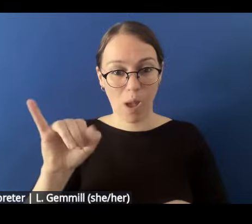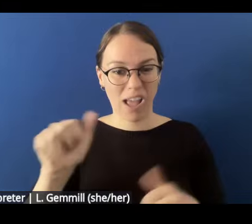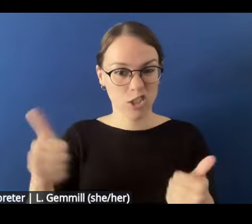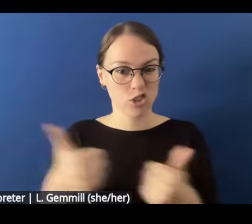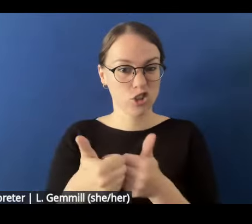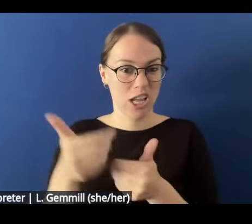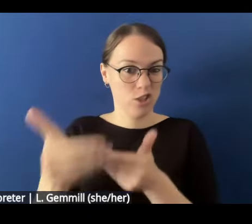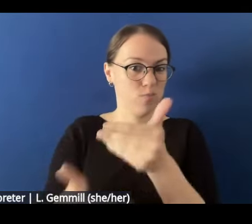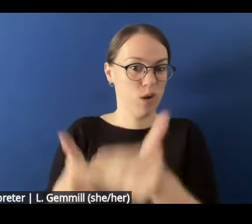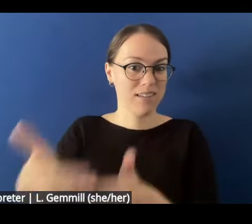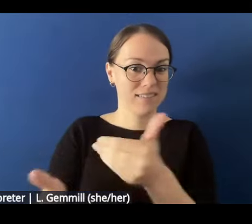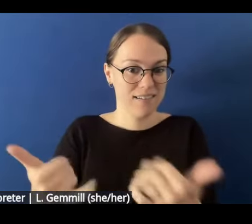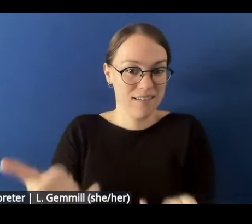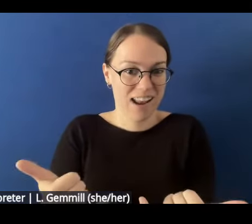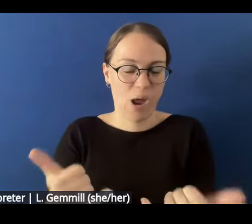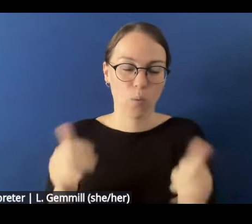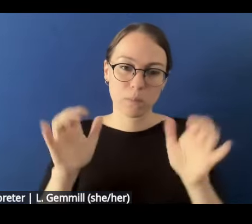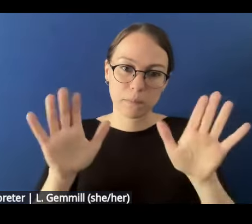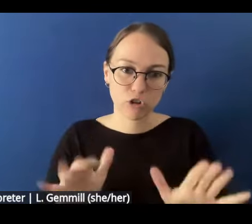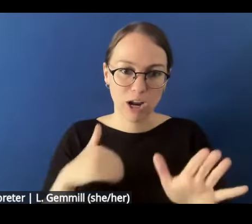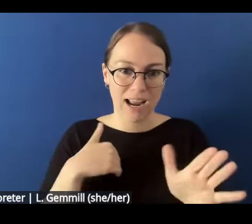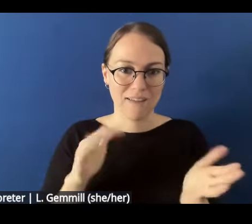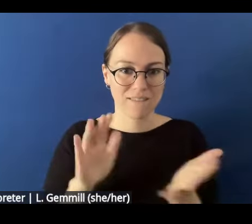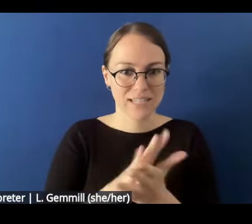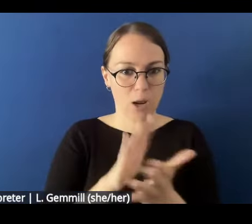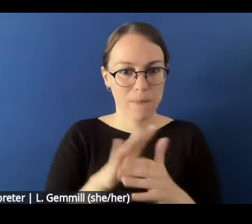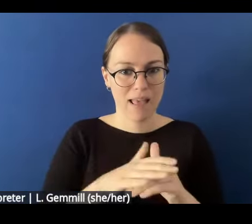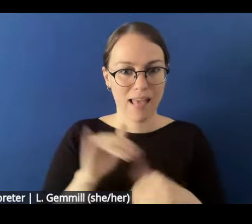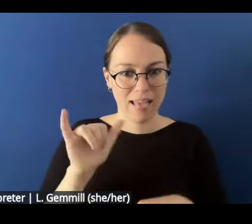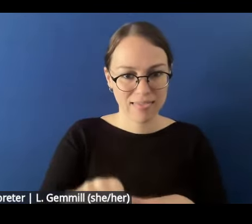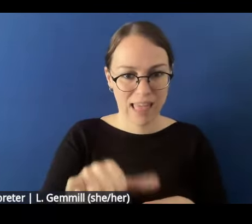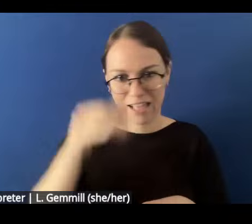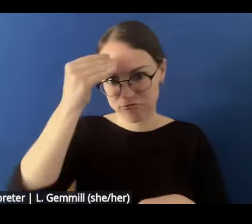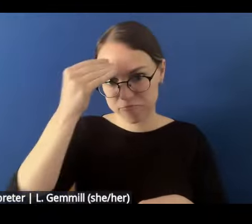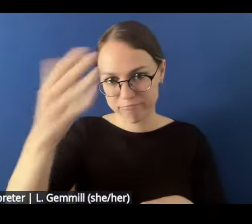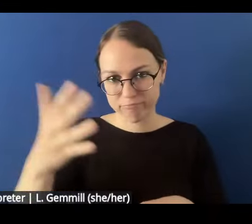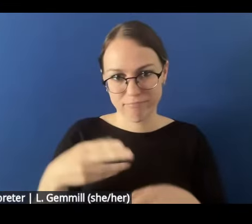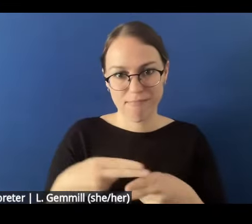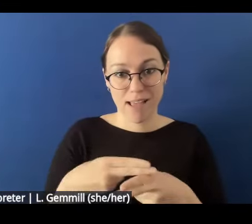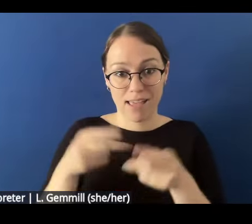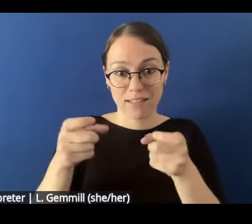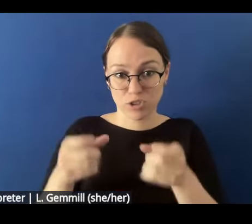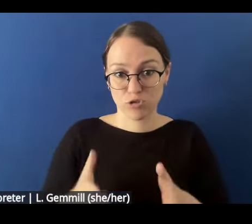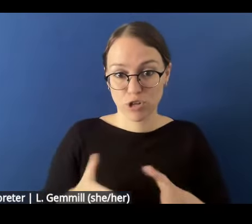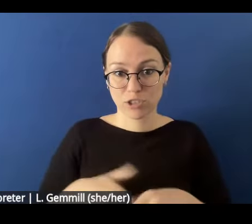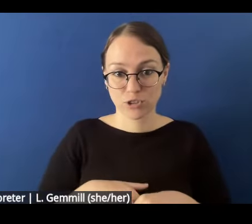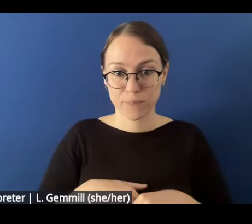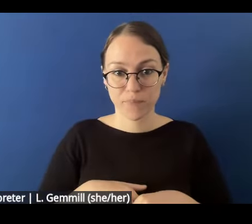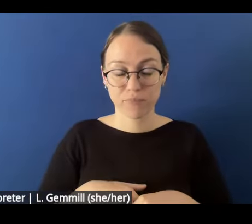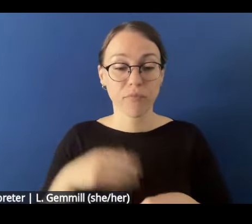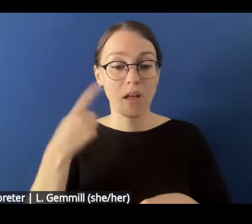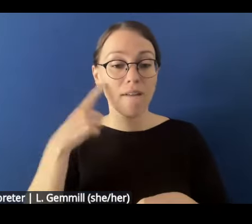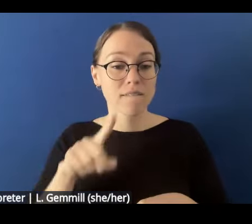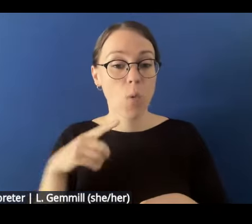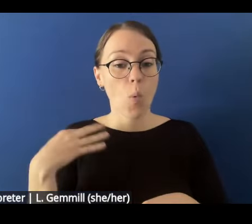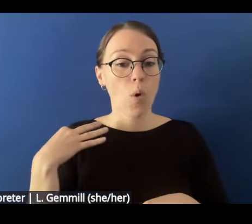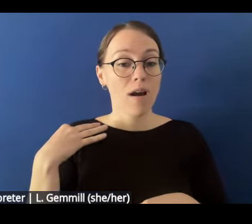acting director here, I thought I would make that point. In the candidate manual, I have two